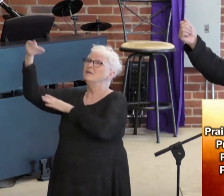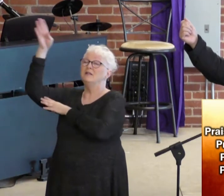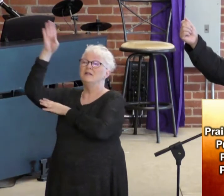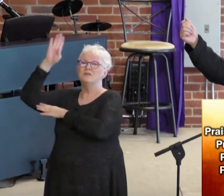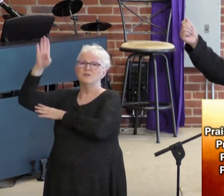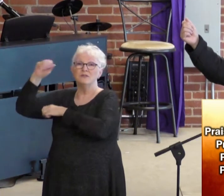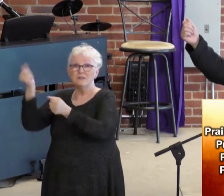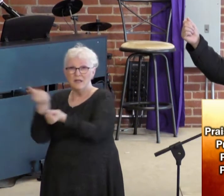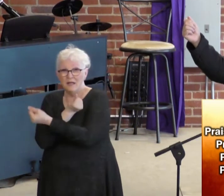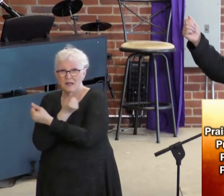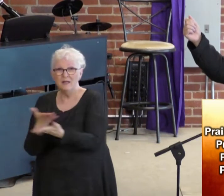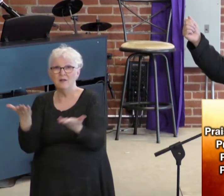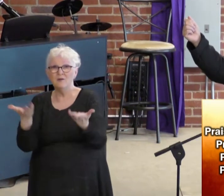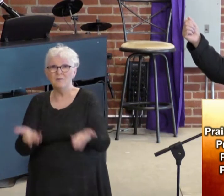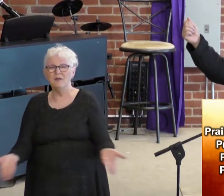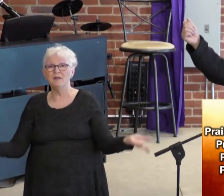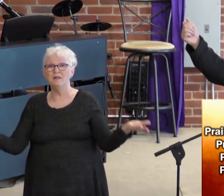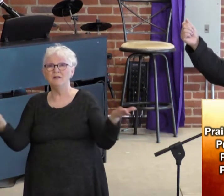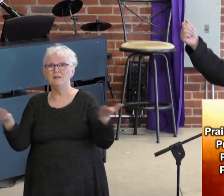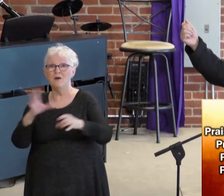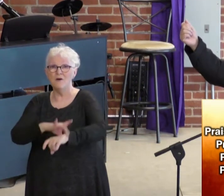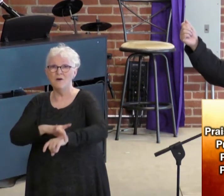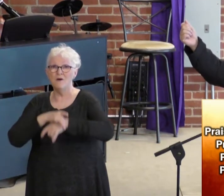all creatures here